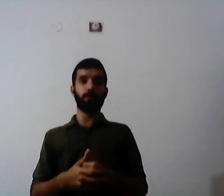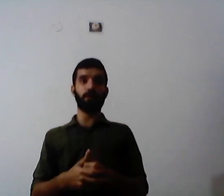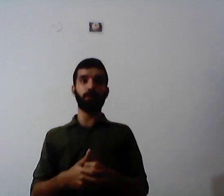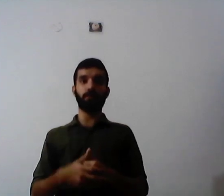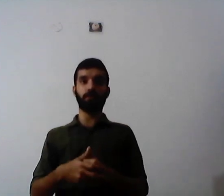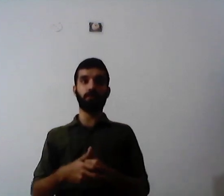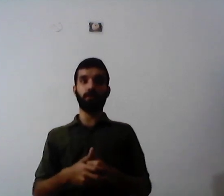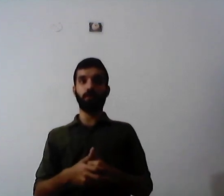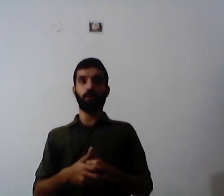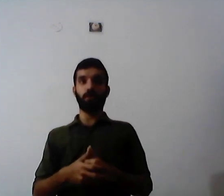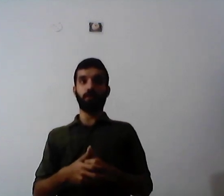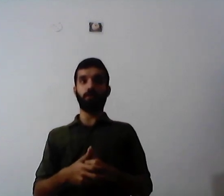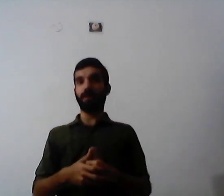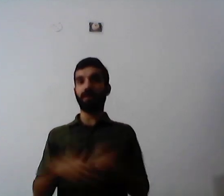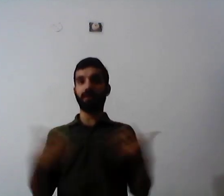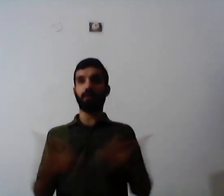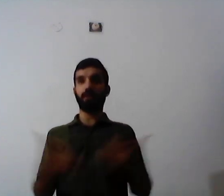you ever wondered that?